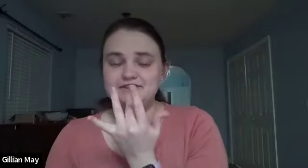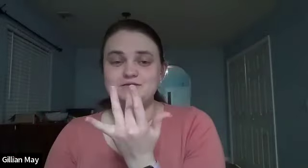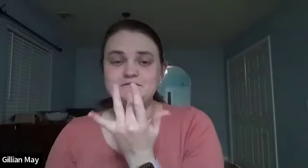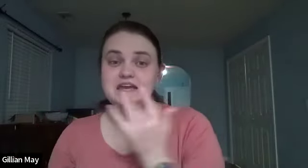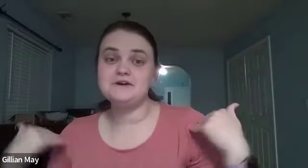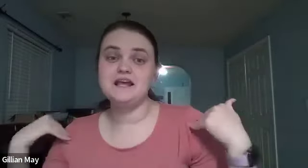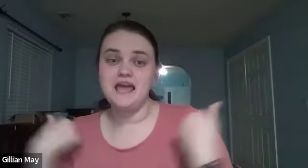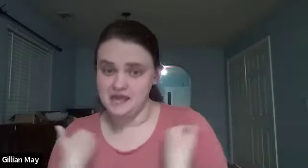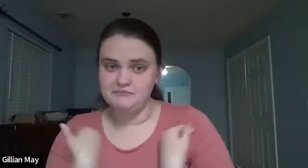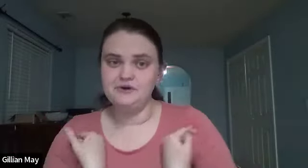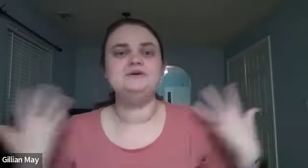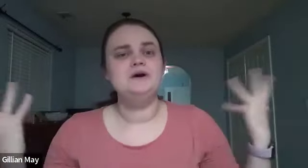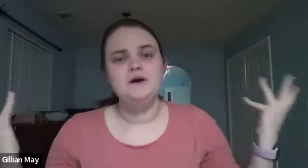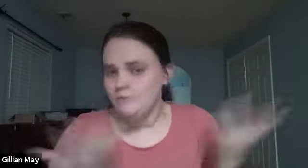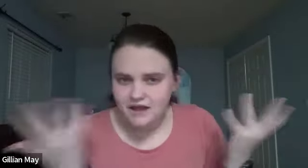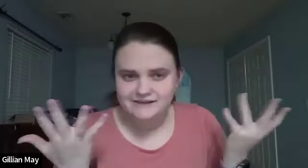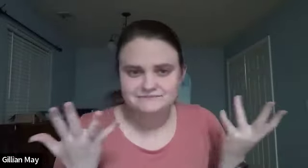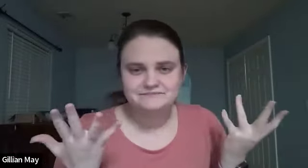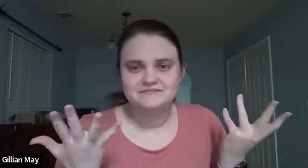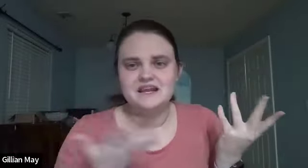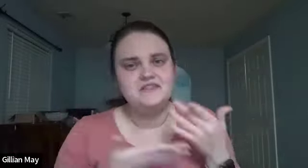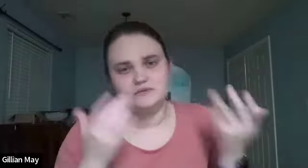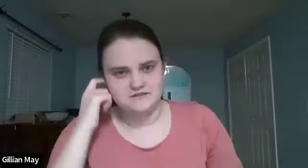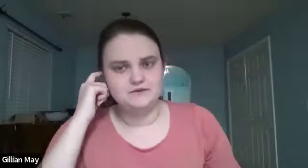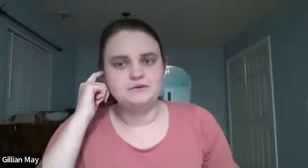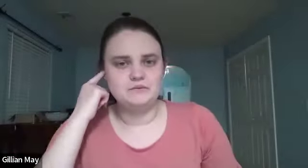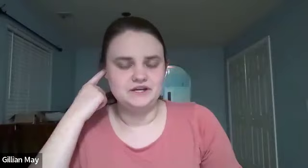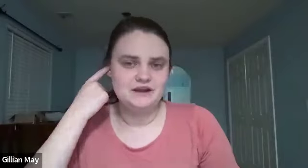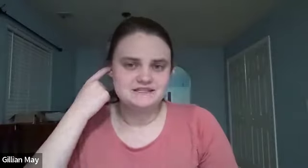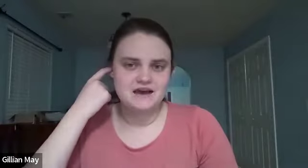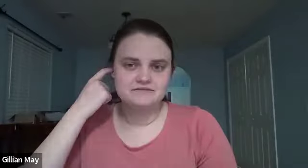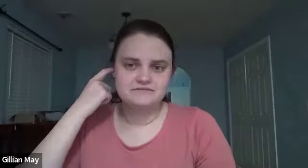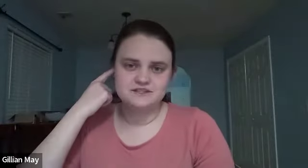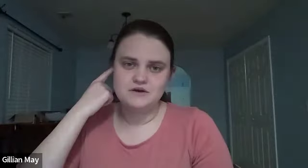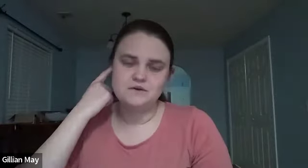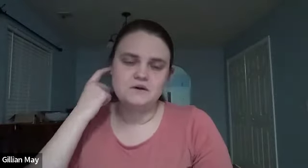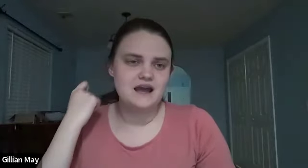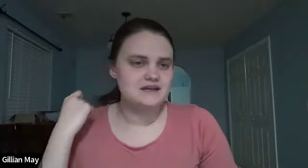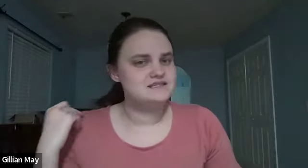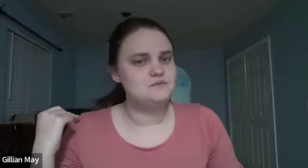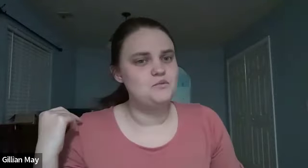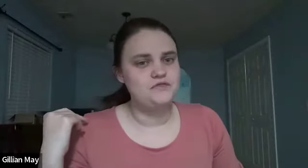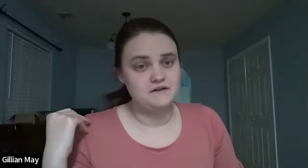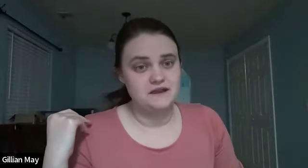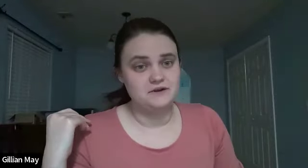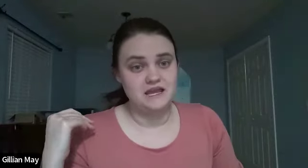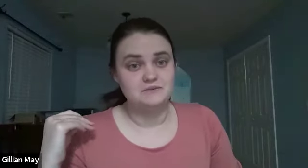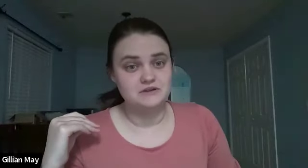So favorite animal, what? And then whichever one you guys have. So if you wanted to ask someone what their favorite animal